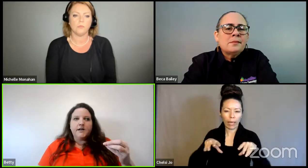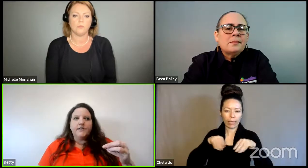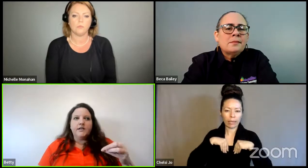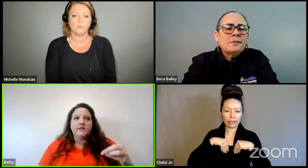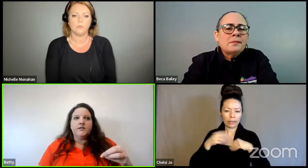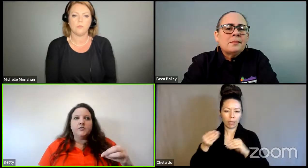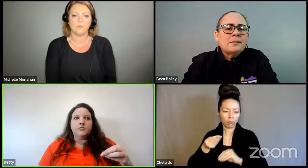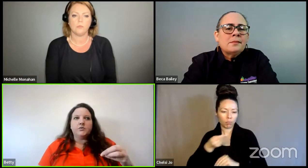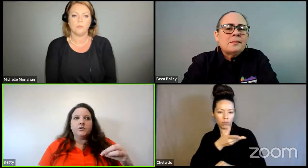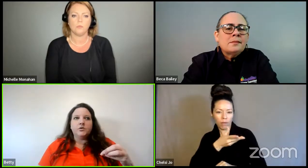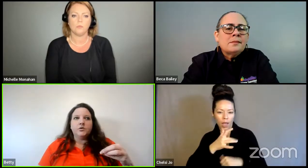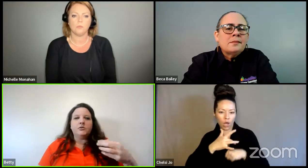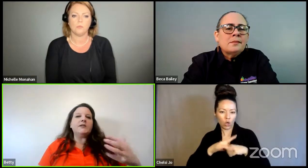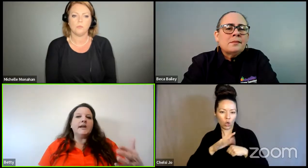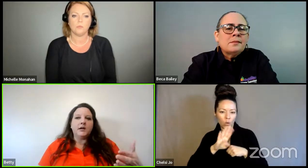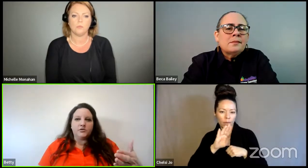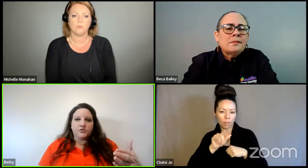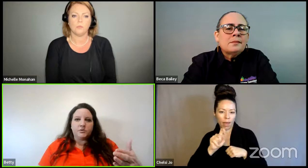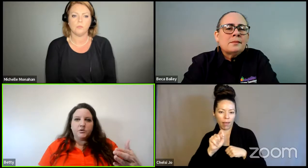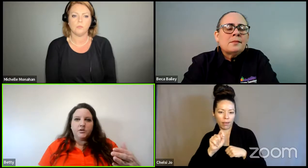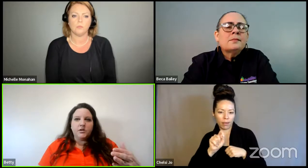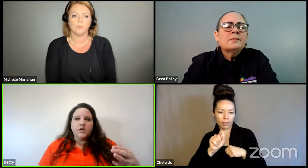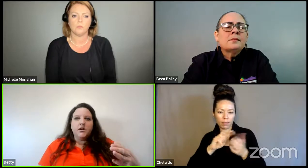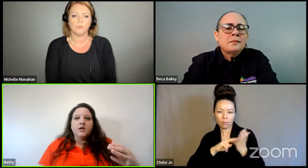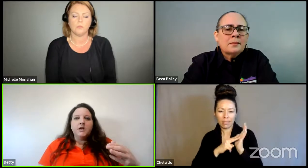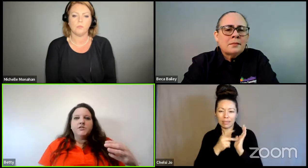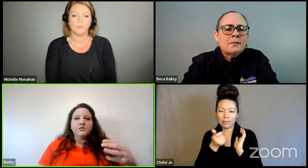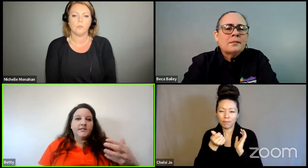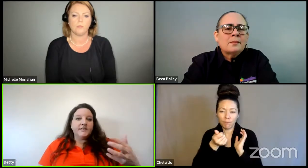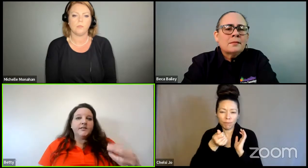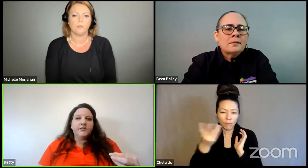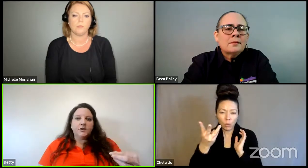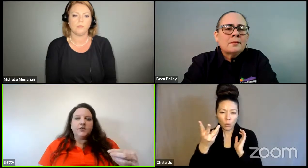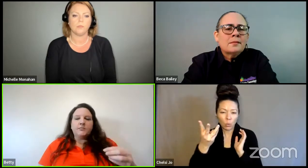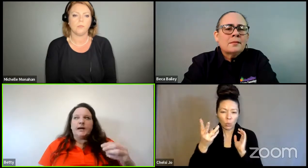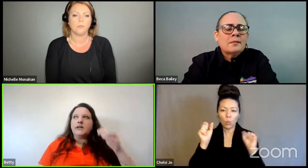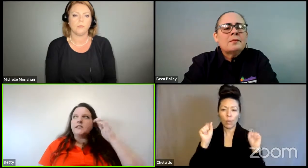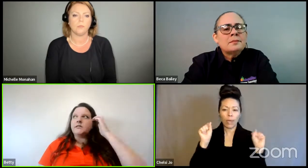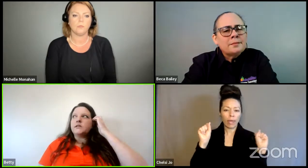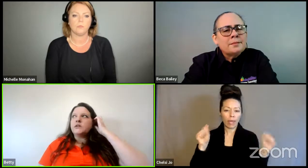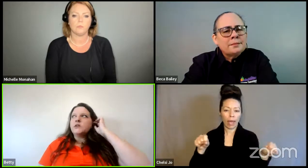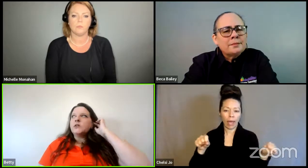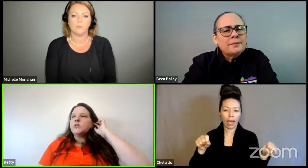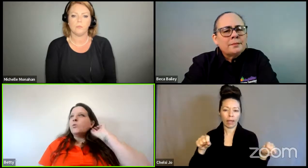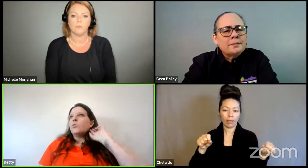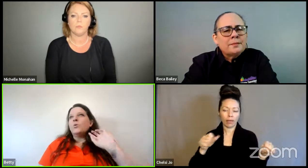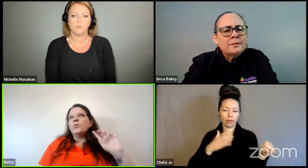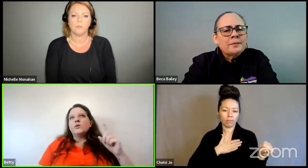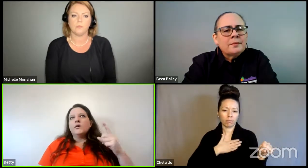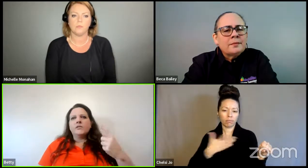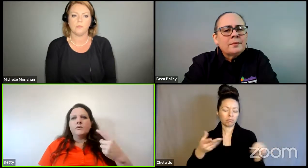categories of individuals who would be eligible to receive an early ballot. You have to